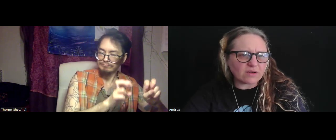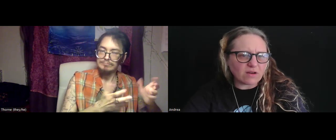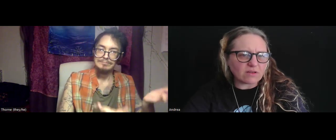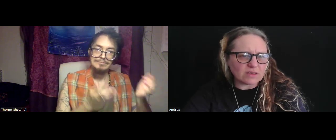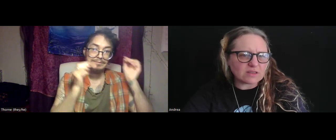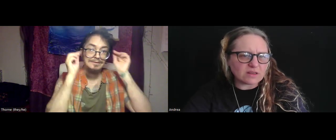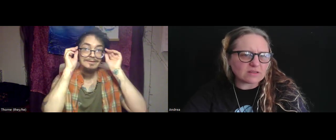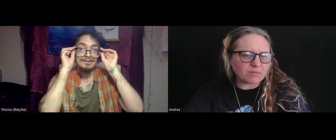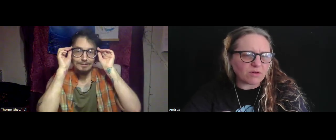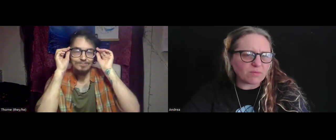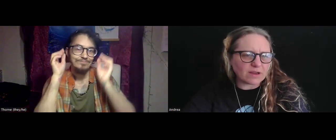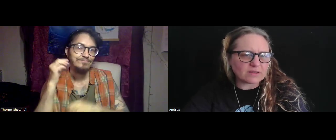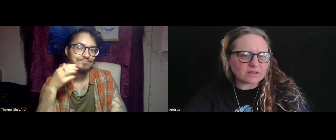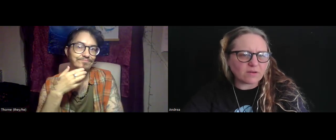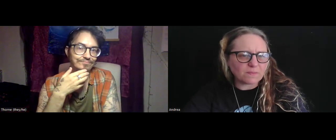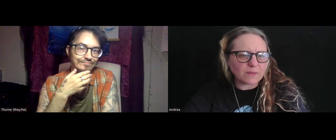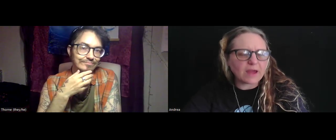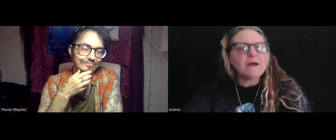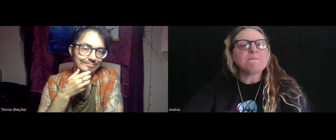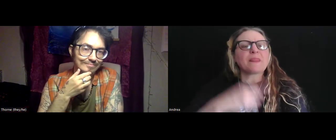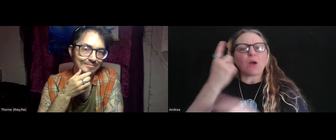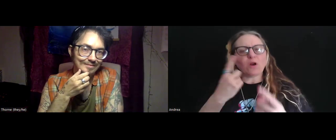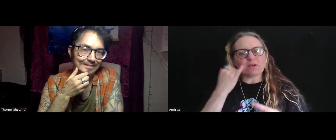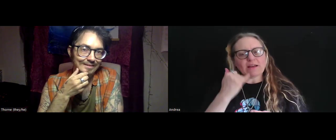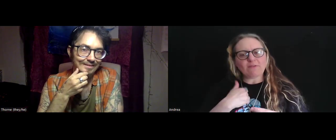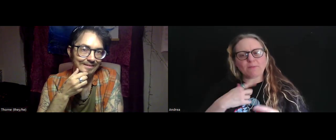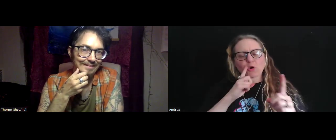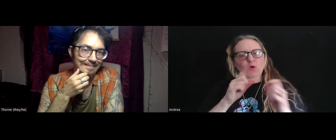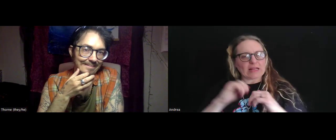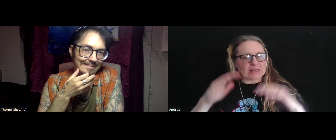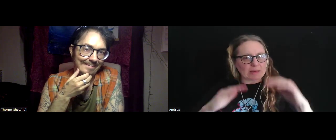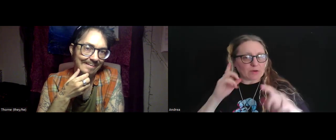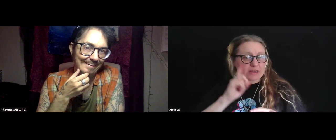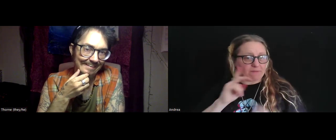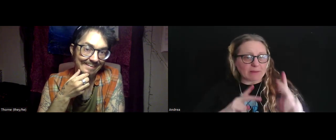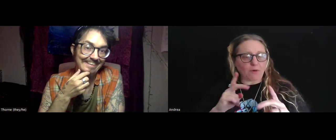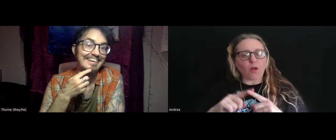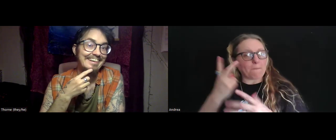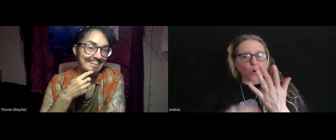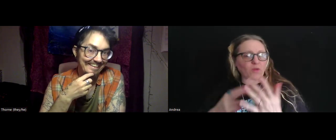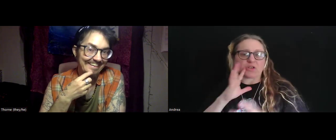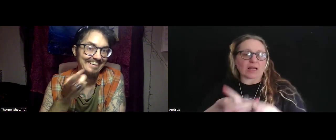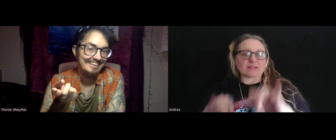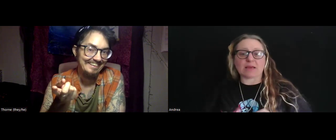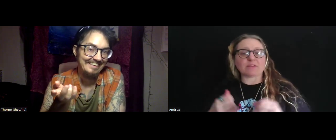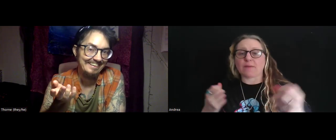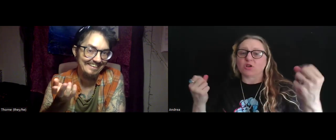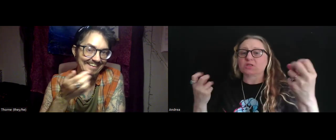down a list and that's appropriate. So yeah. I wonder if Mercury and Libra deaf people both talk at the same time. They're just like